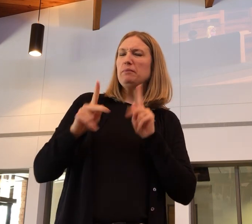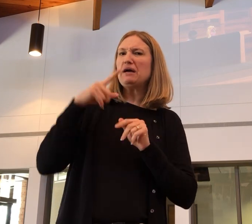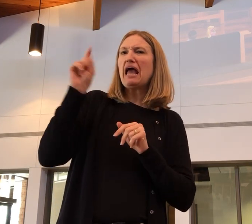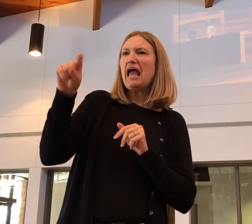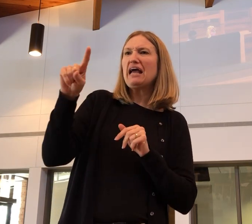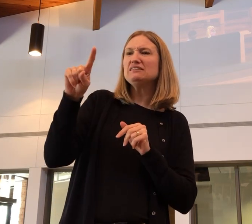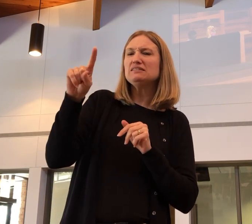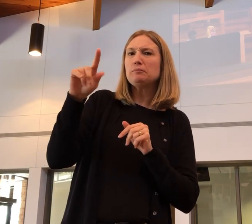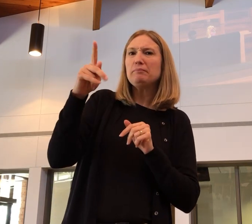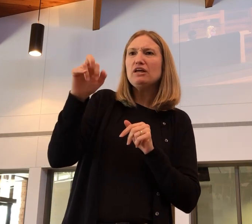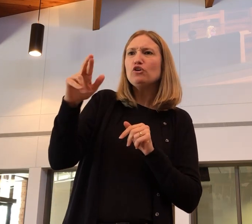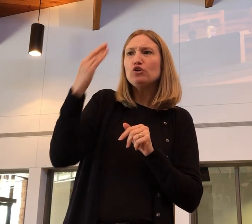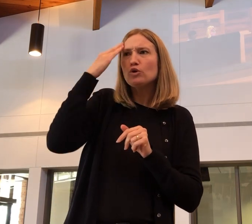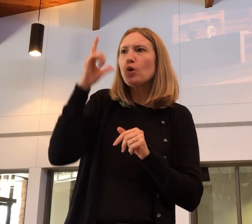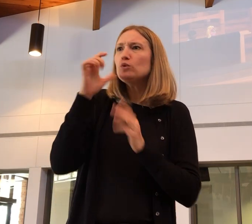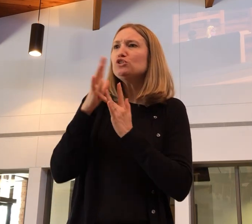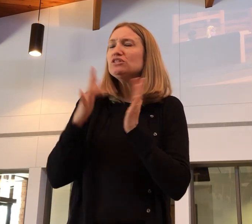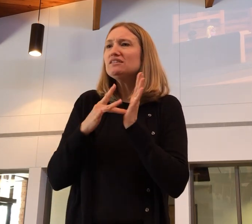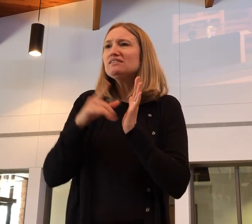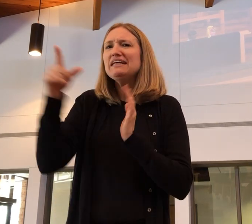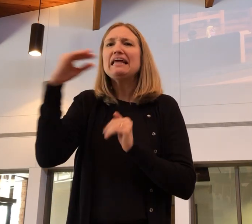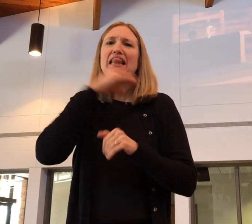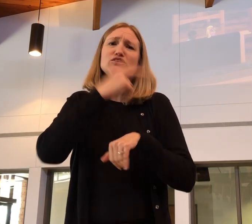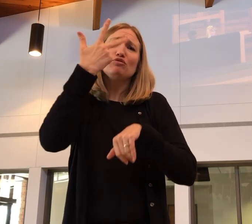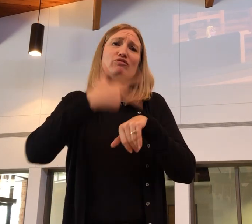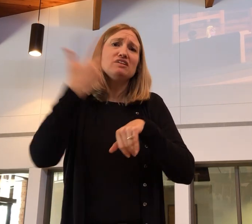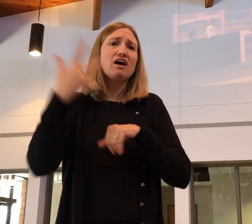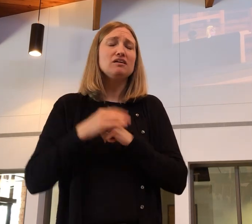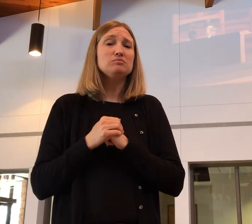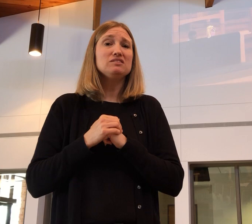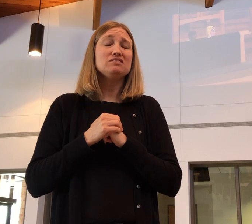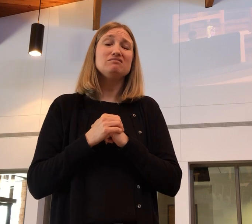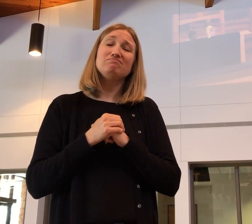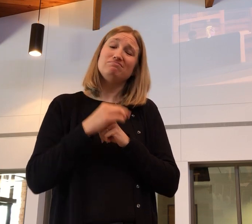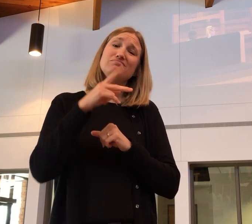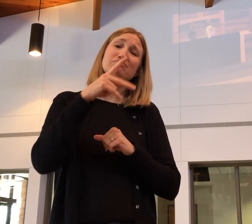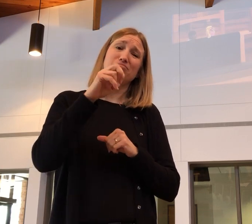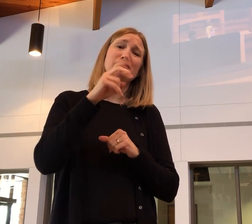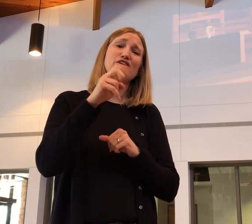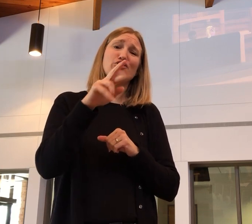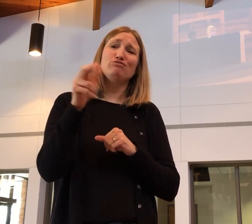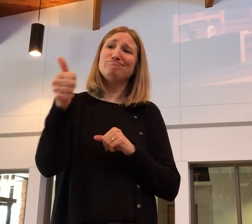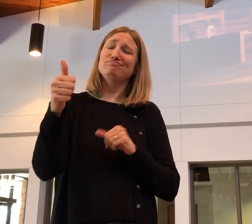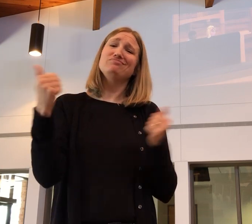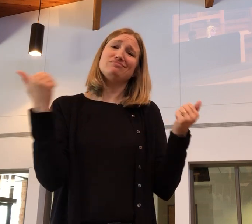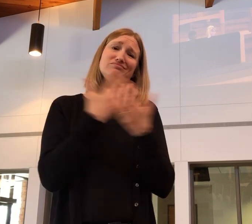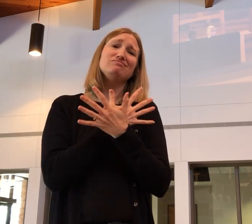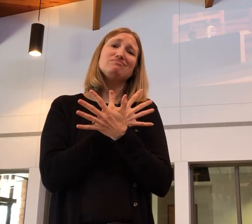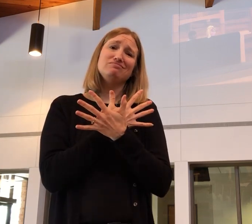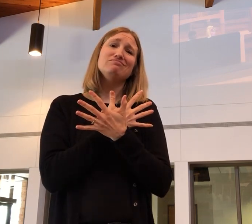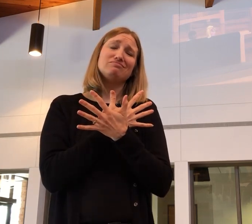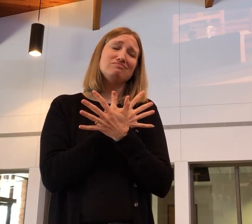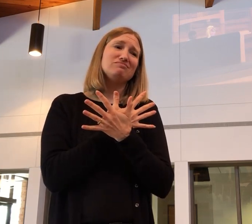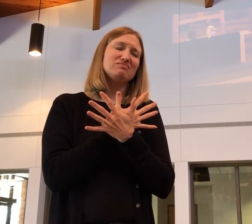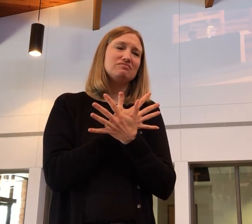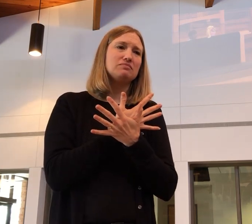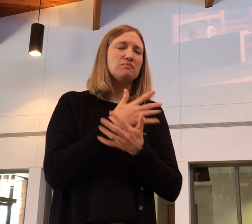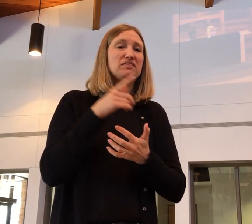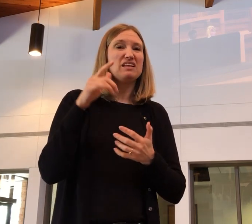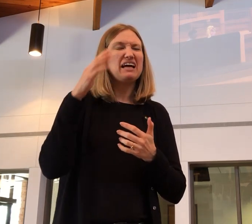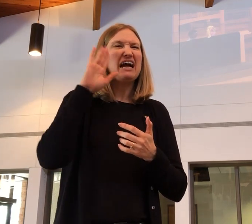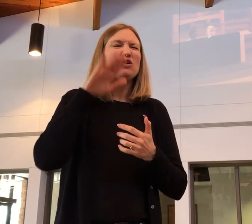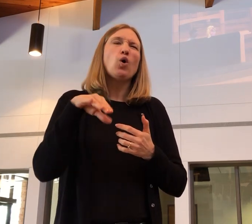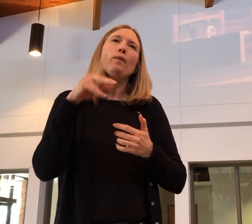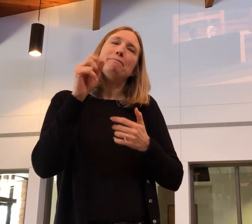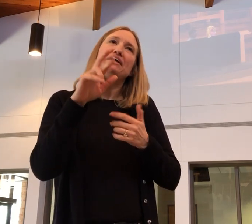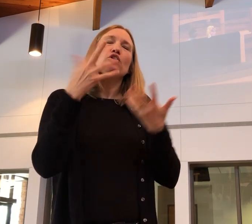that he doesn't know who he is. Peter was scared. And while he didn't want to let his friend down,